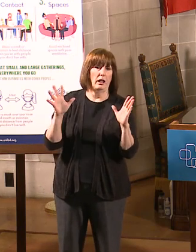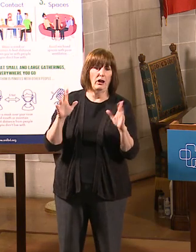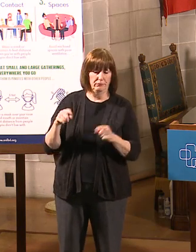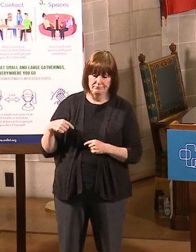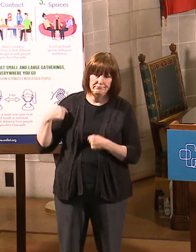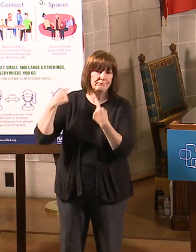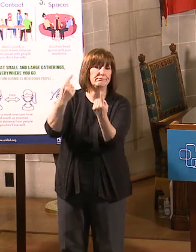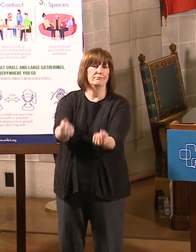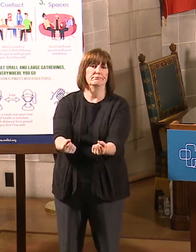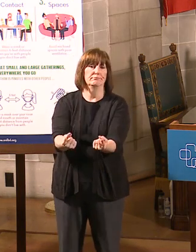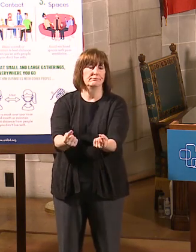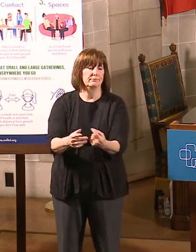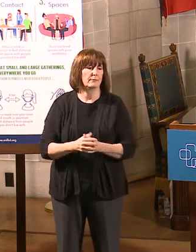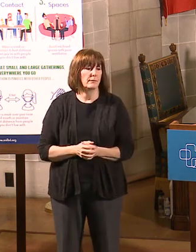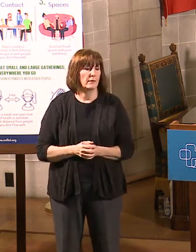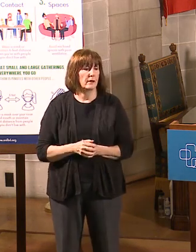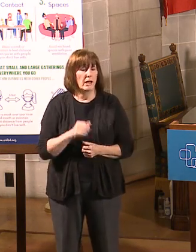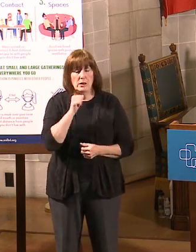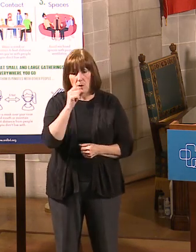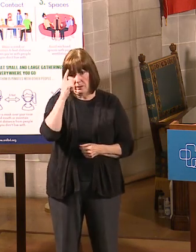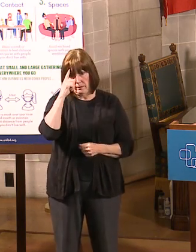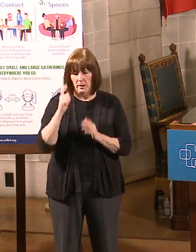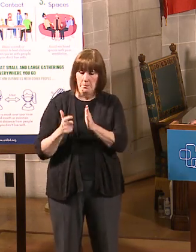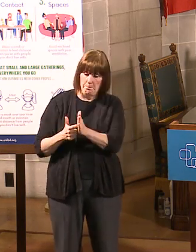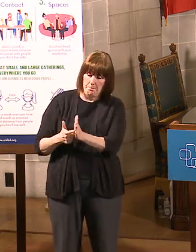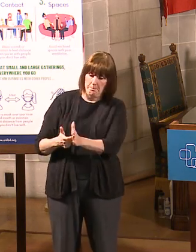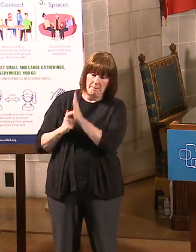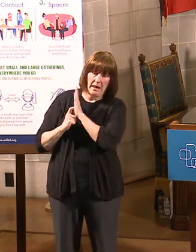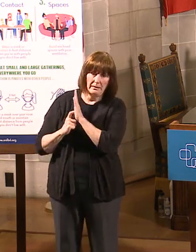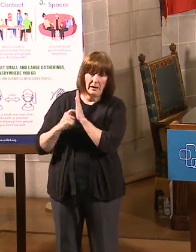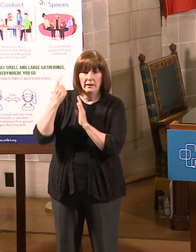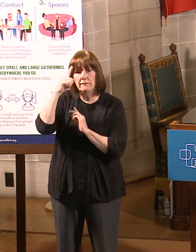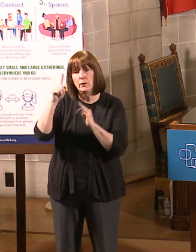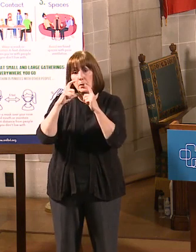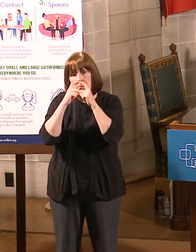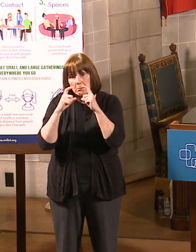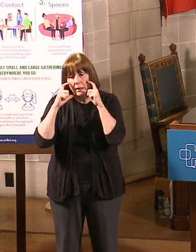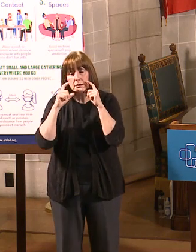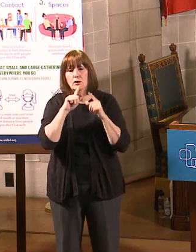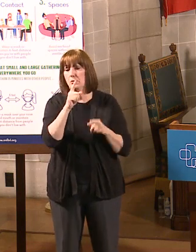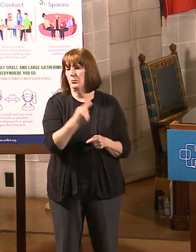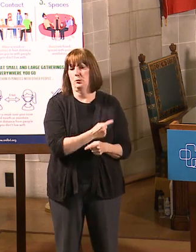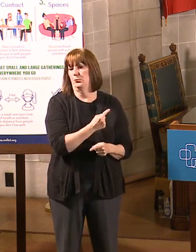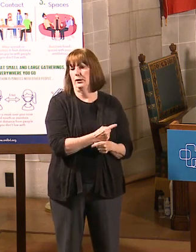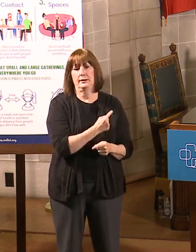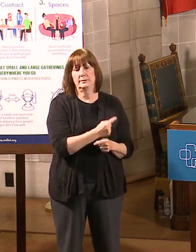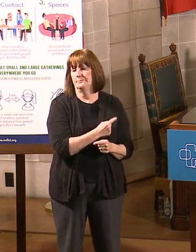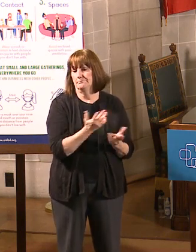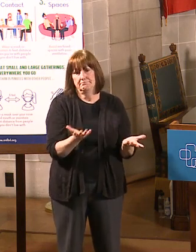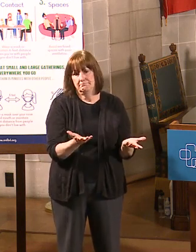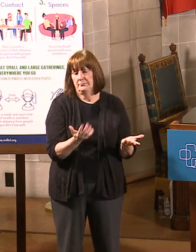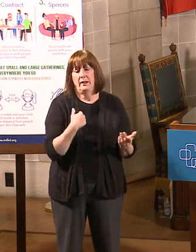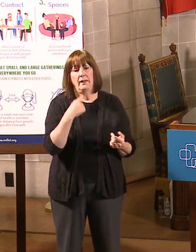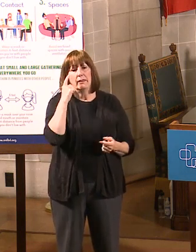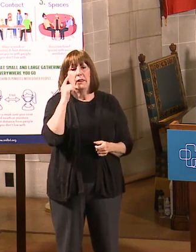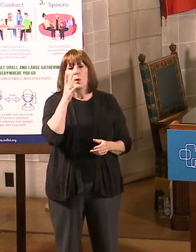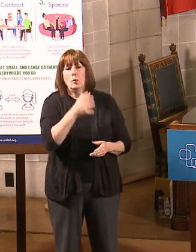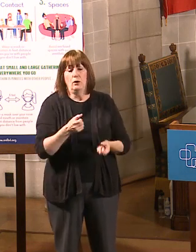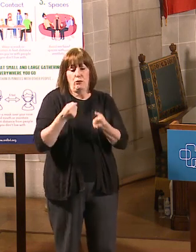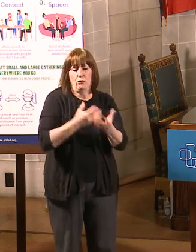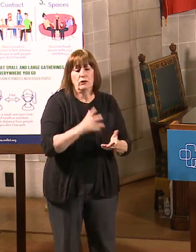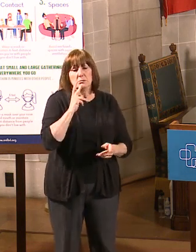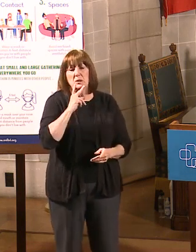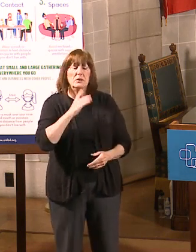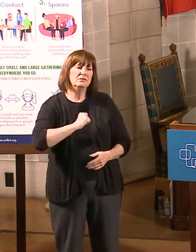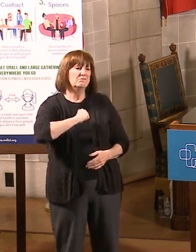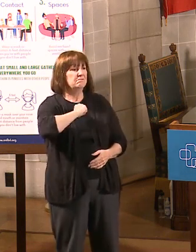entire pandemic. I don't think mask mandates are appropriate. I think that they breed resistance. Where we've got